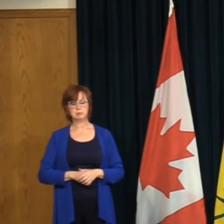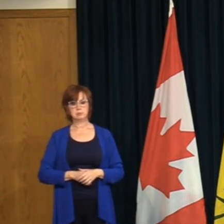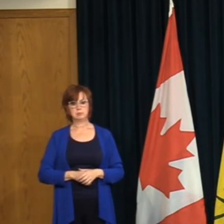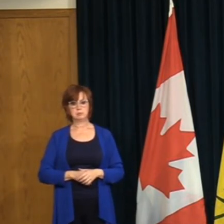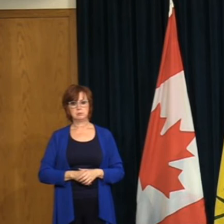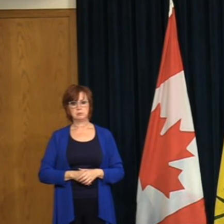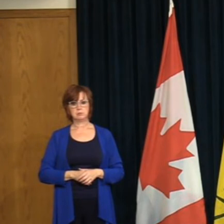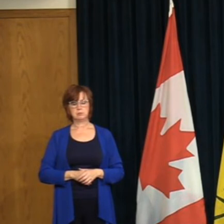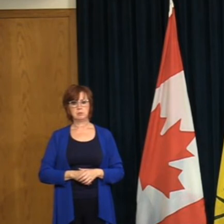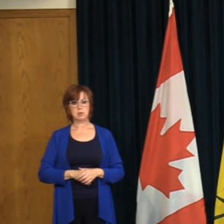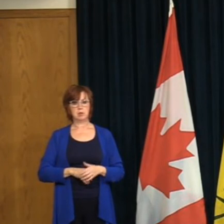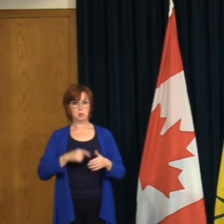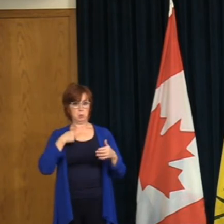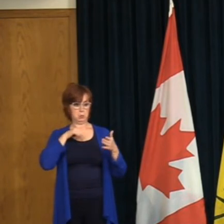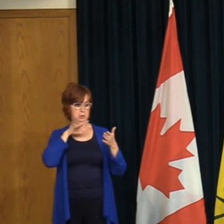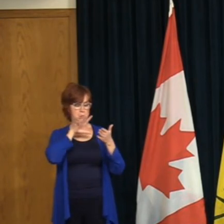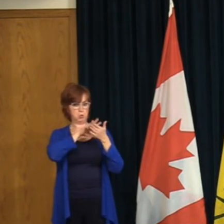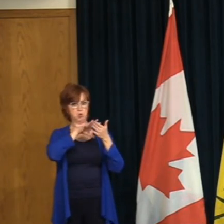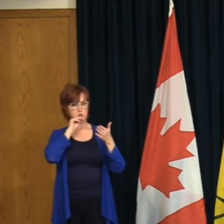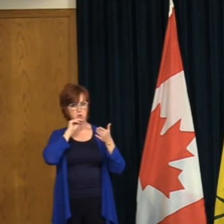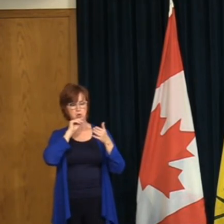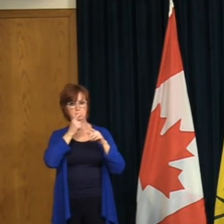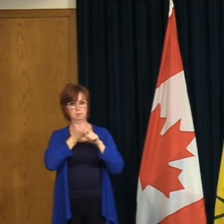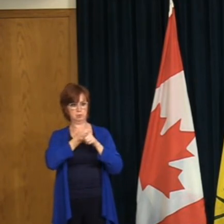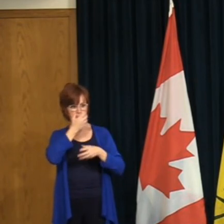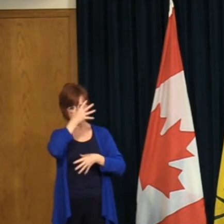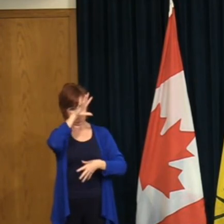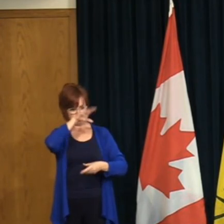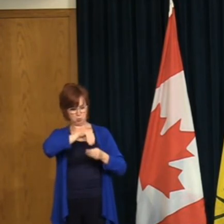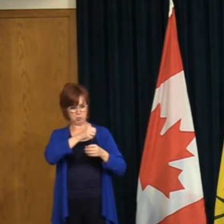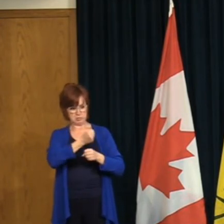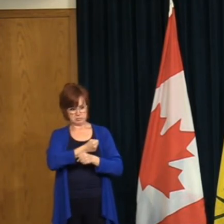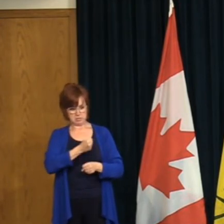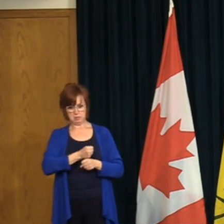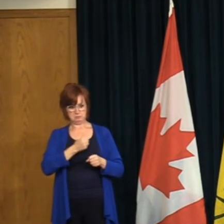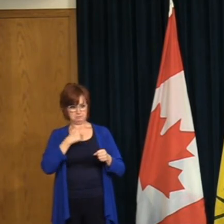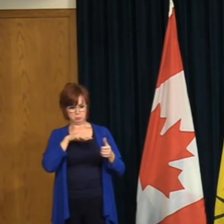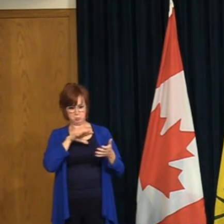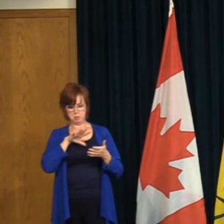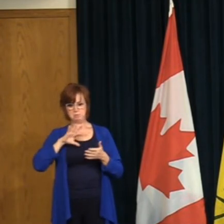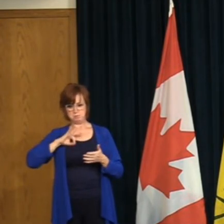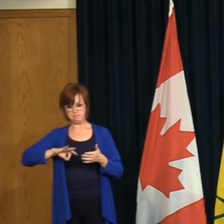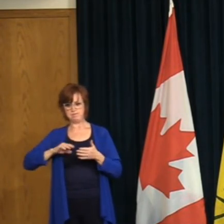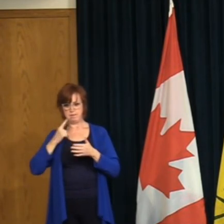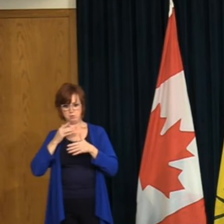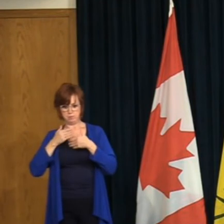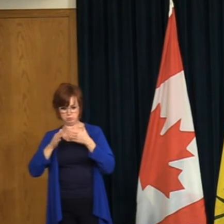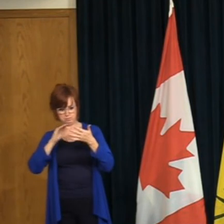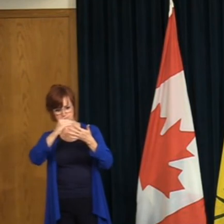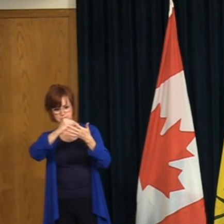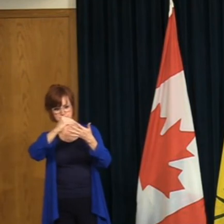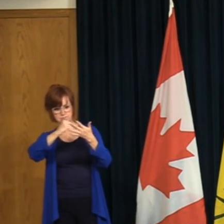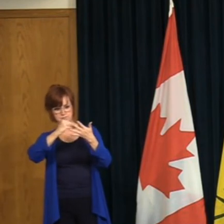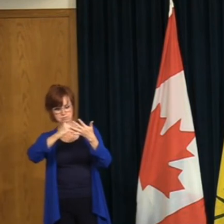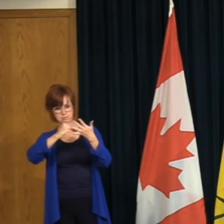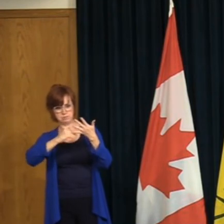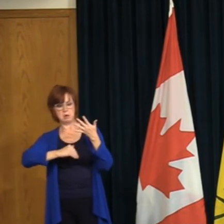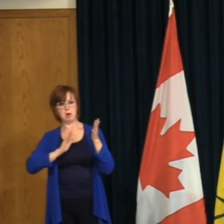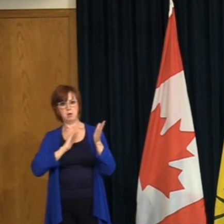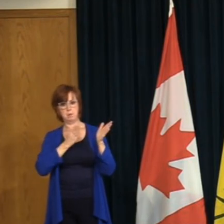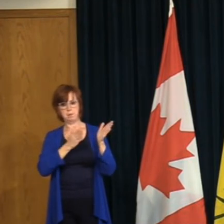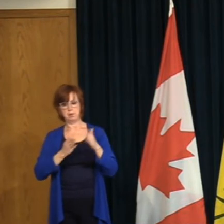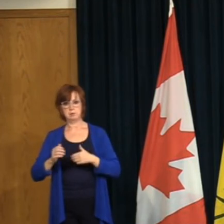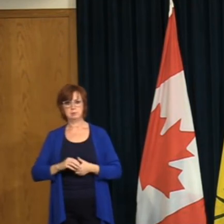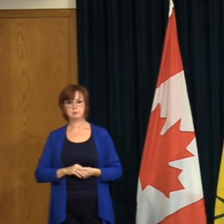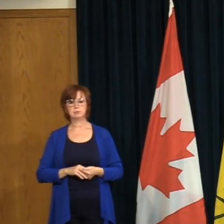we need to do individually and at a community level. And we will be working on a map that may have a bit more detail than